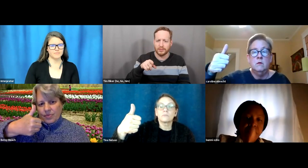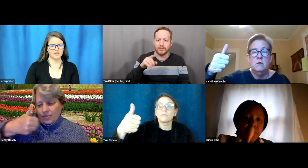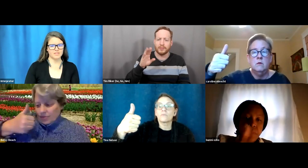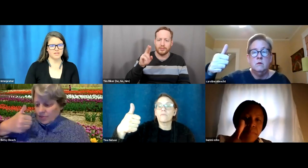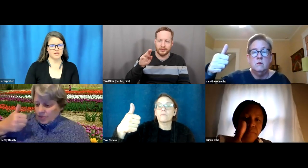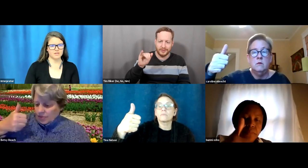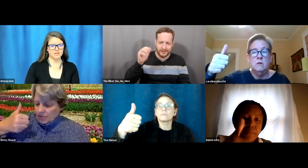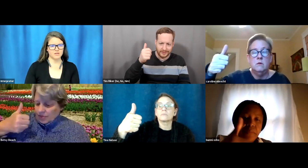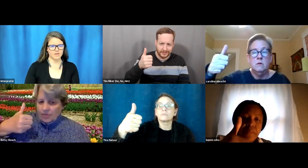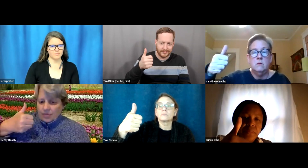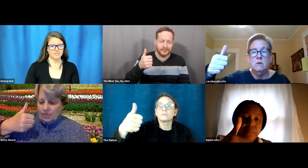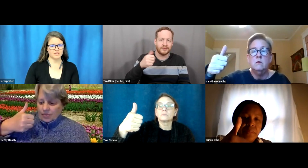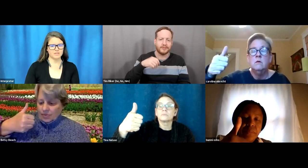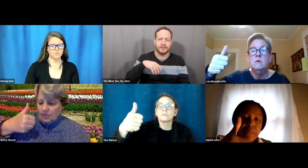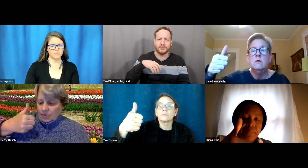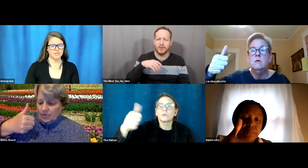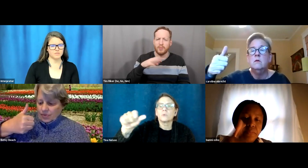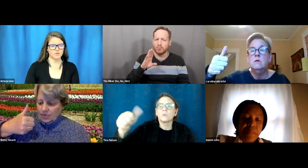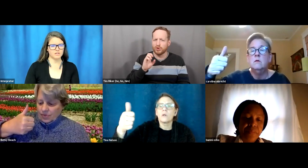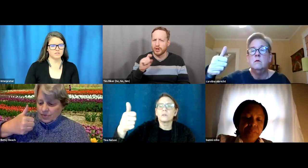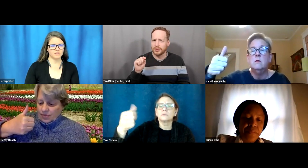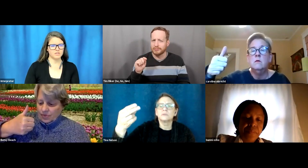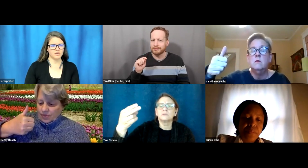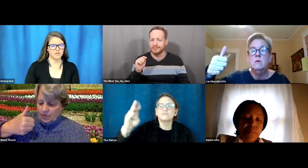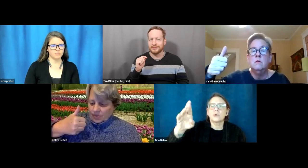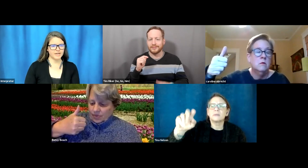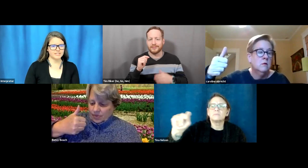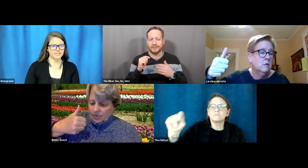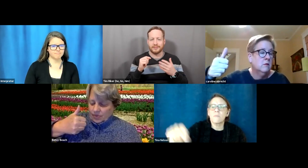I think, okay, we see Boonmi as well. Brett?